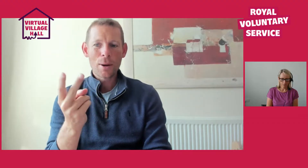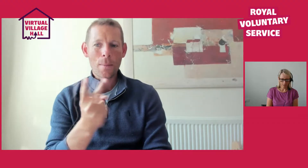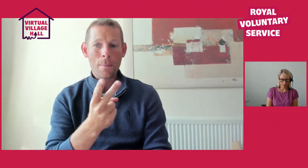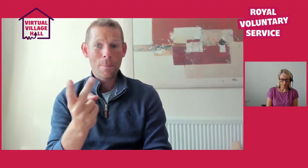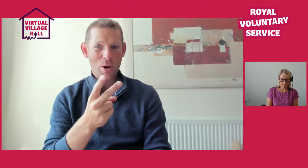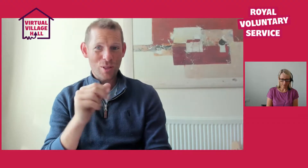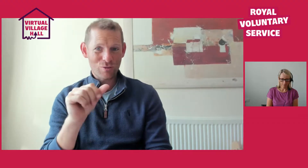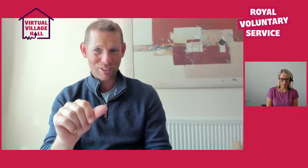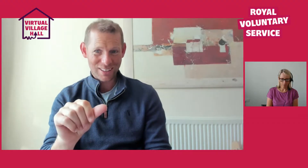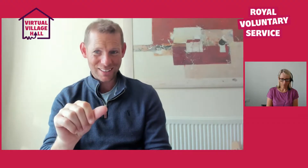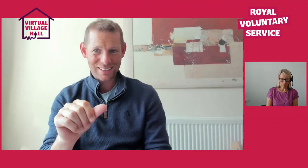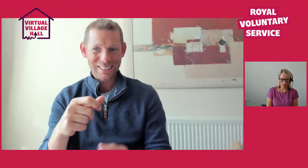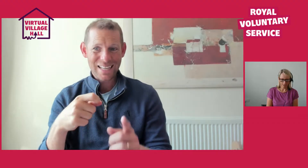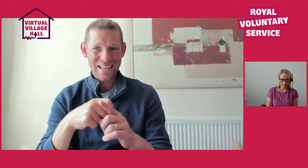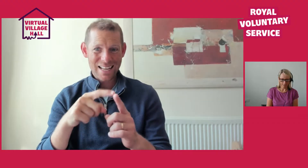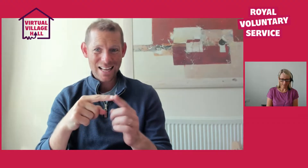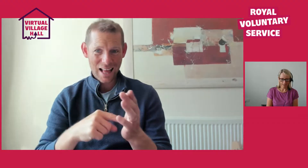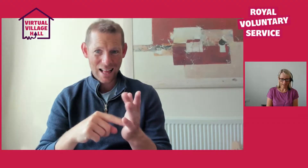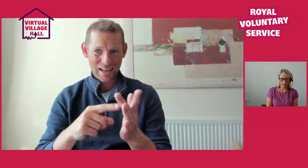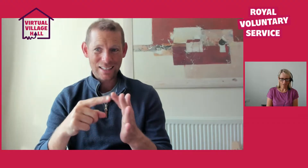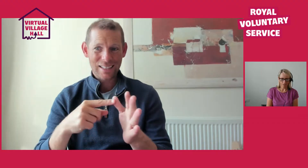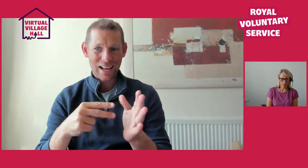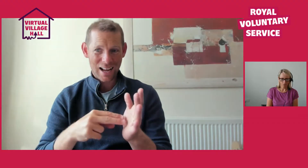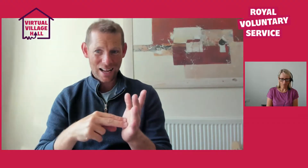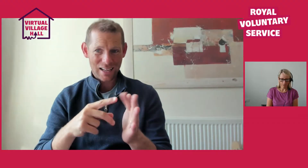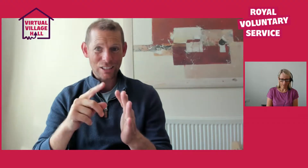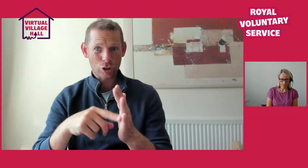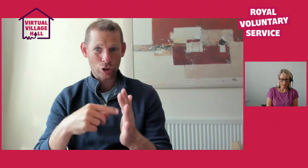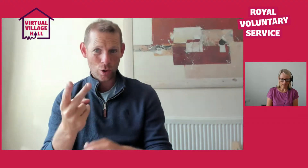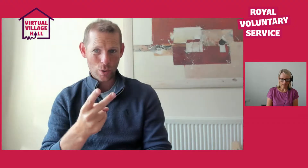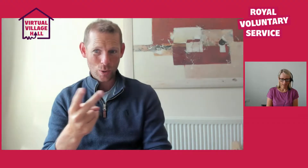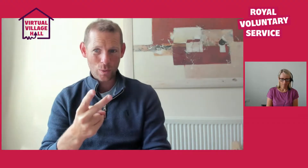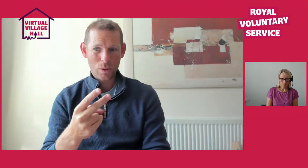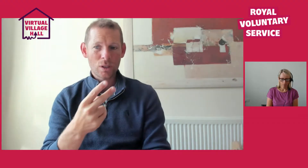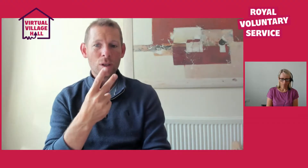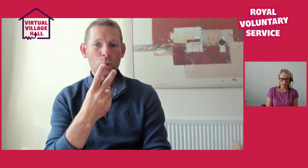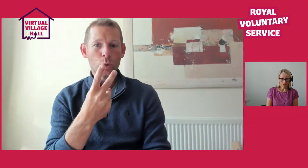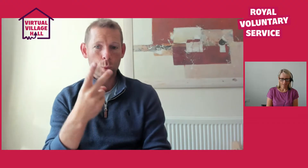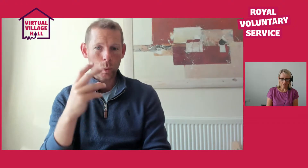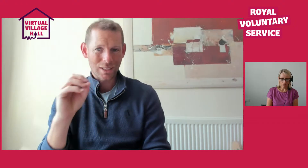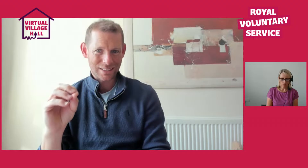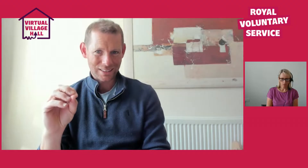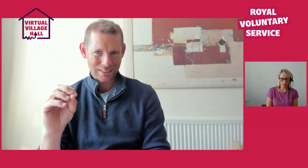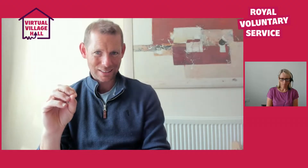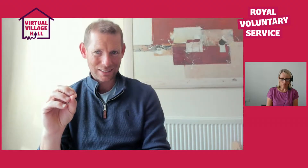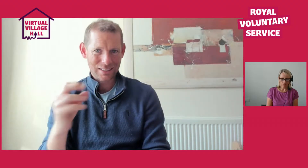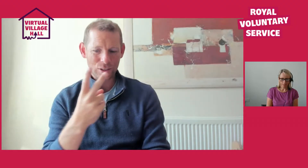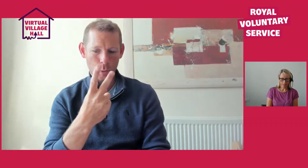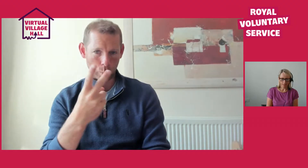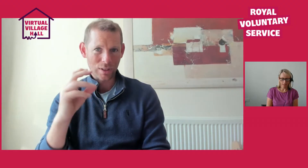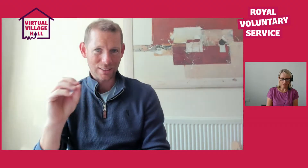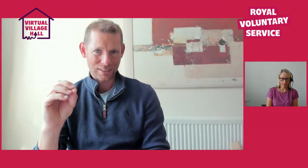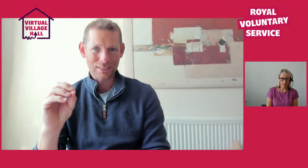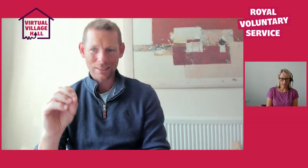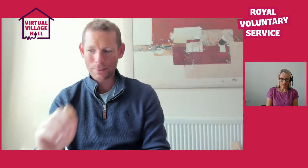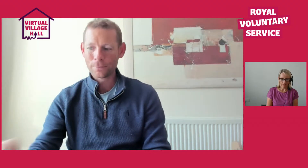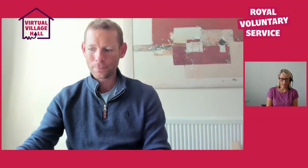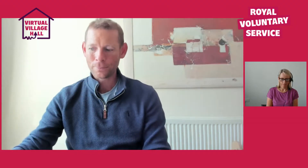Number 6, both rights, Kellyanne and Joan, both right, that was number